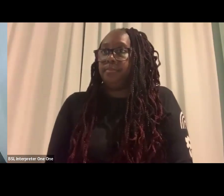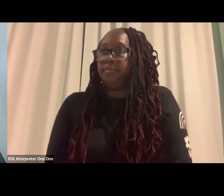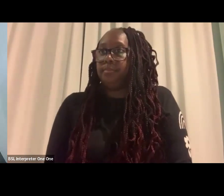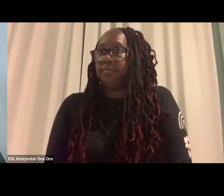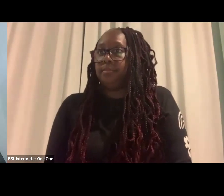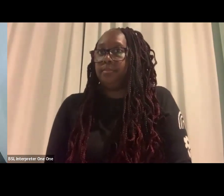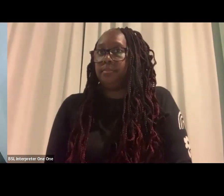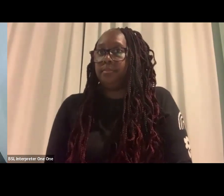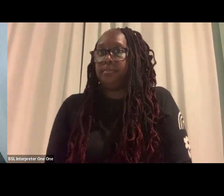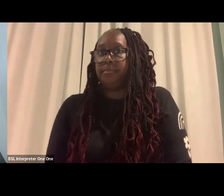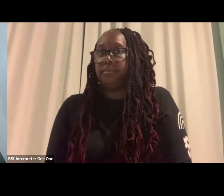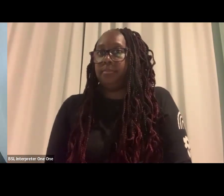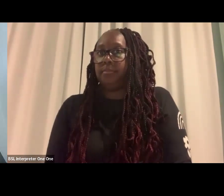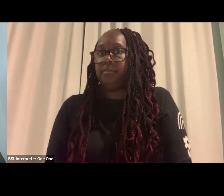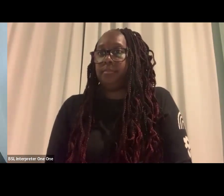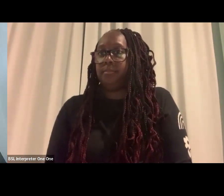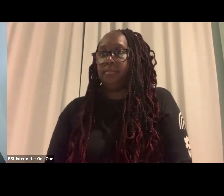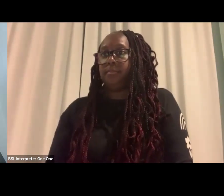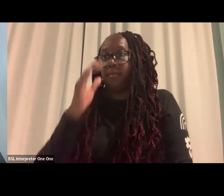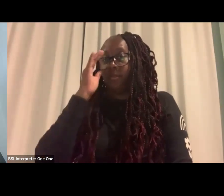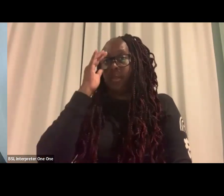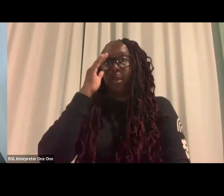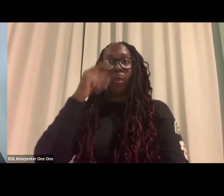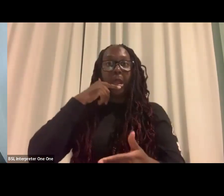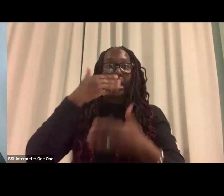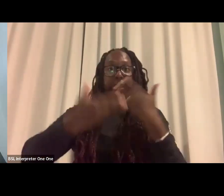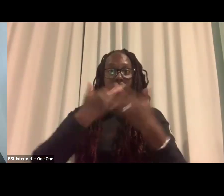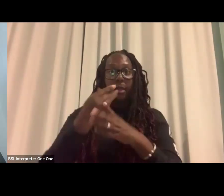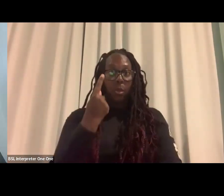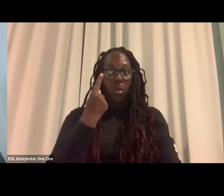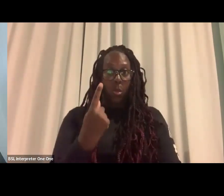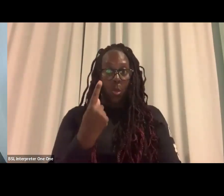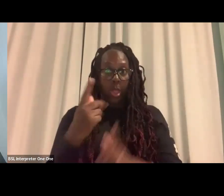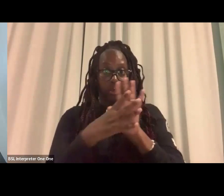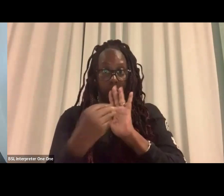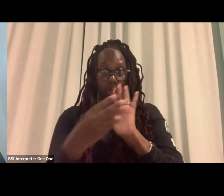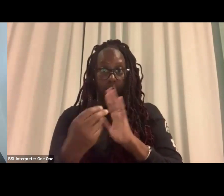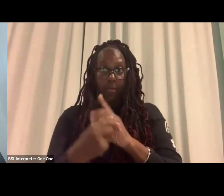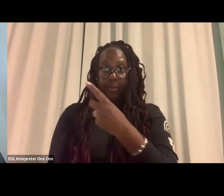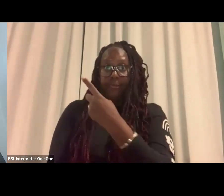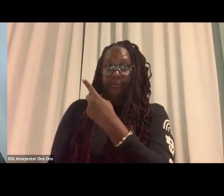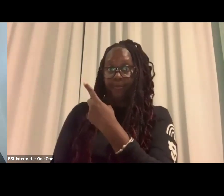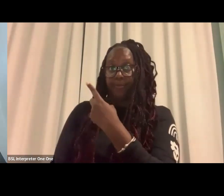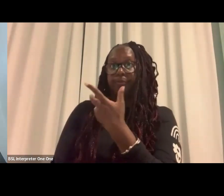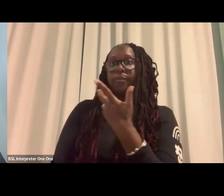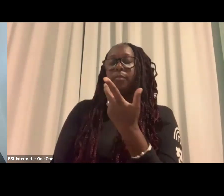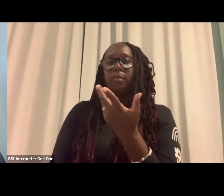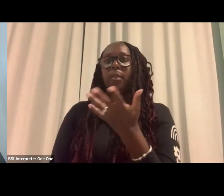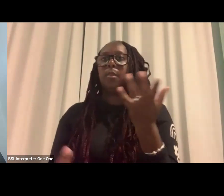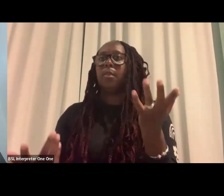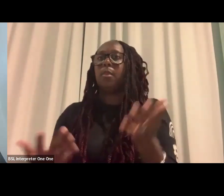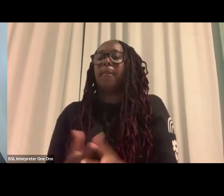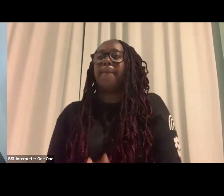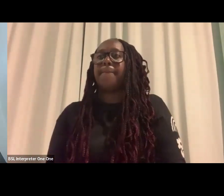And of course, I talk a little bit about one kind of an example, but if I share a little bit of one of